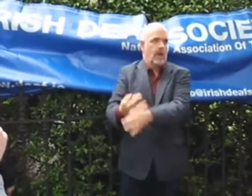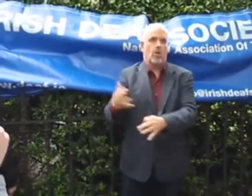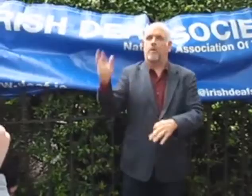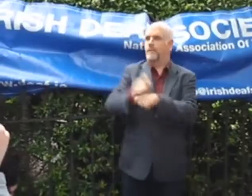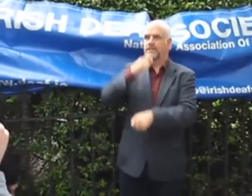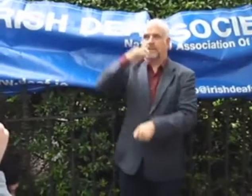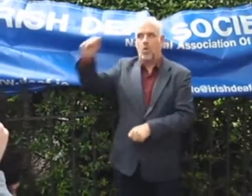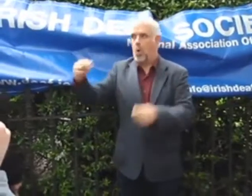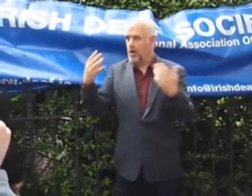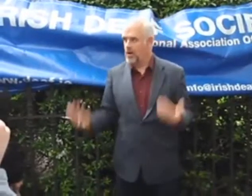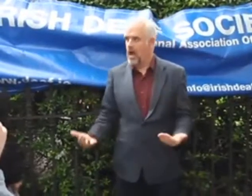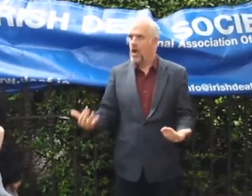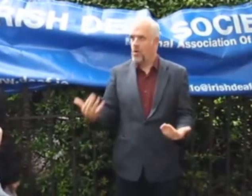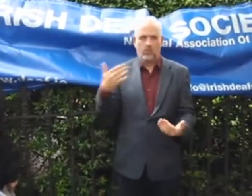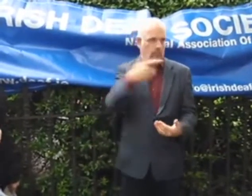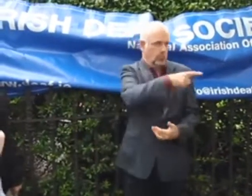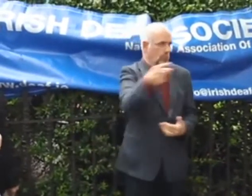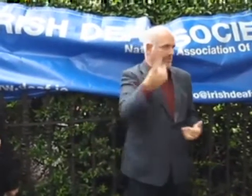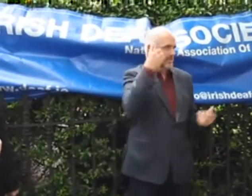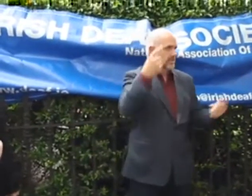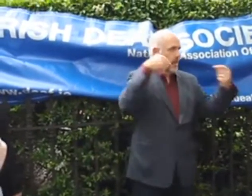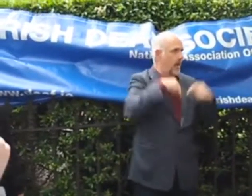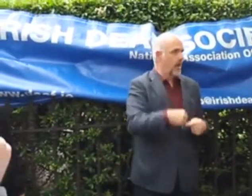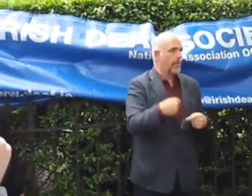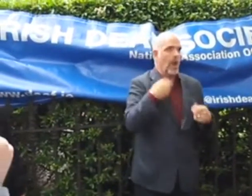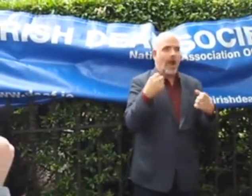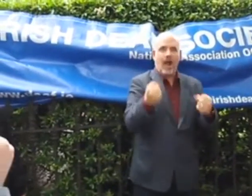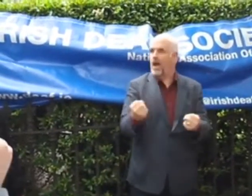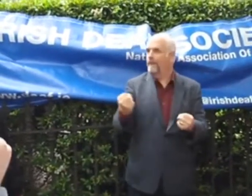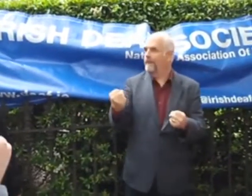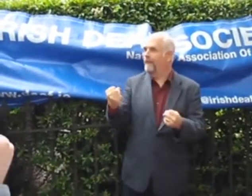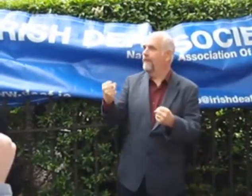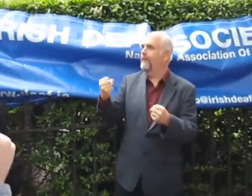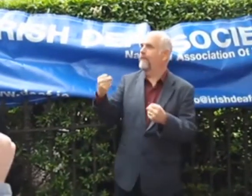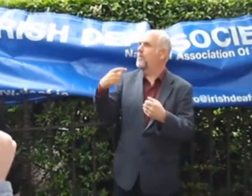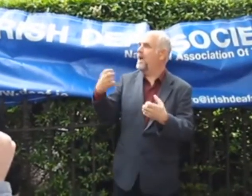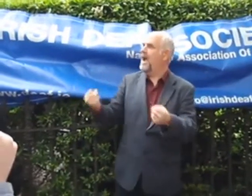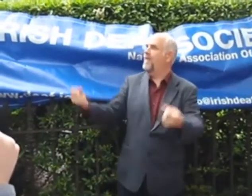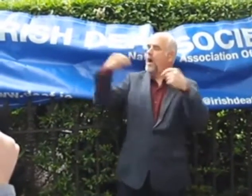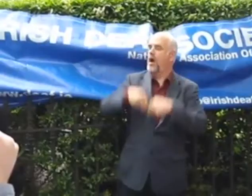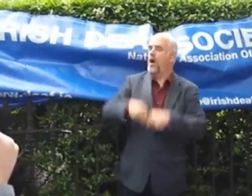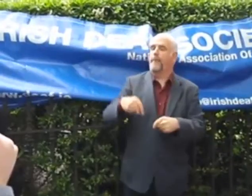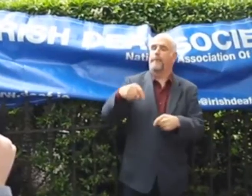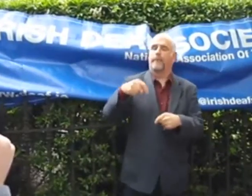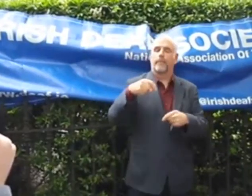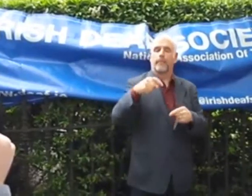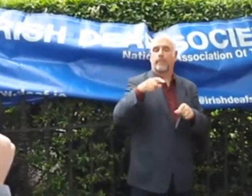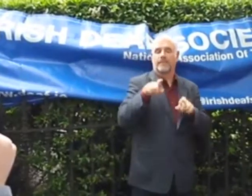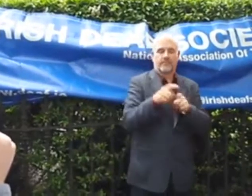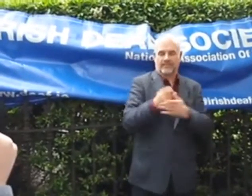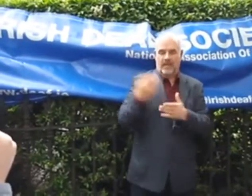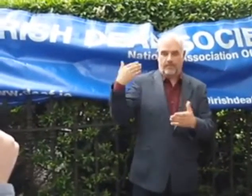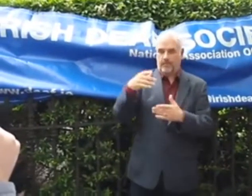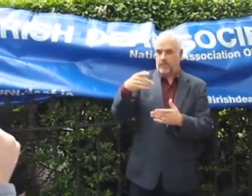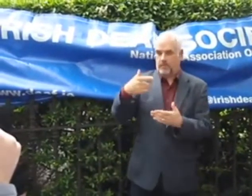could be widespread as a result of that. So it's important that Italy say no, and that we're here now to show support